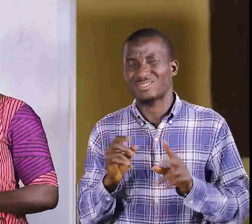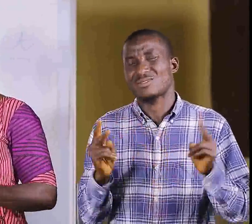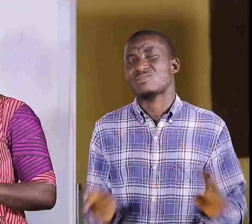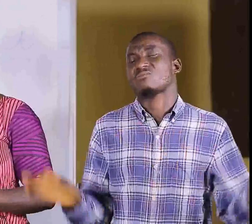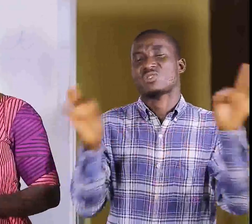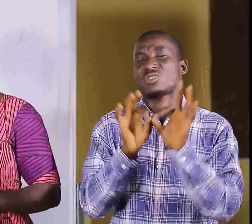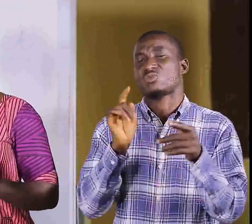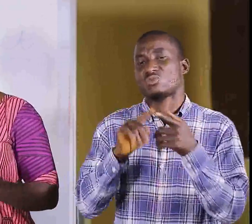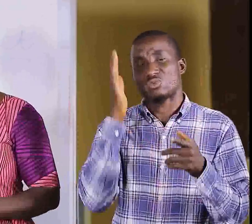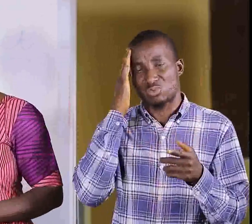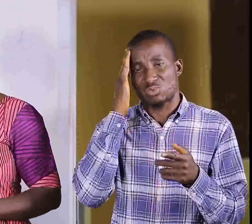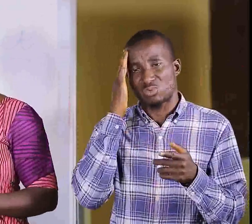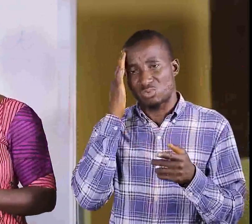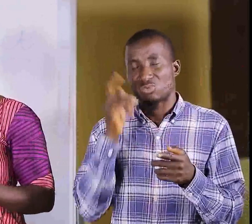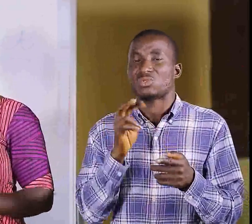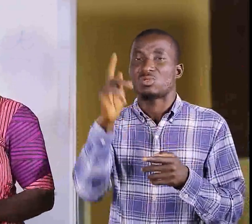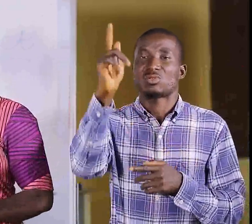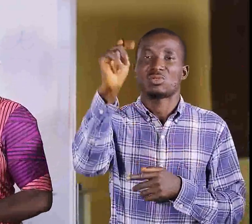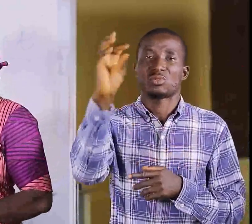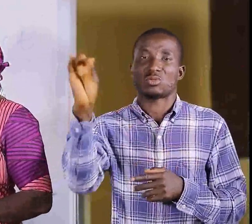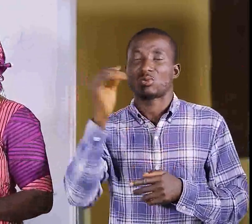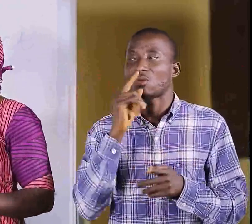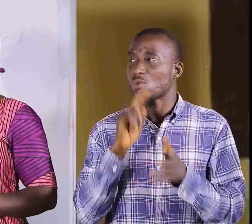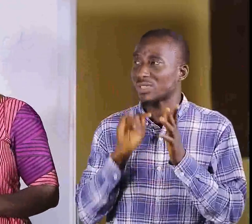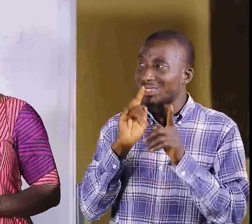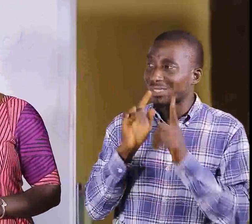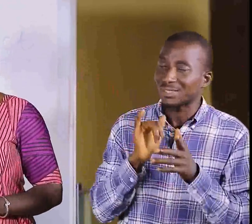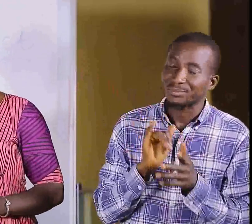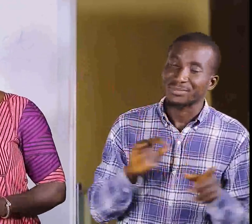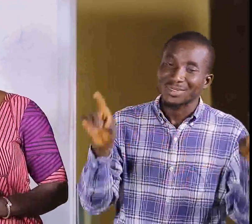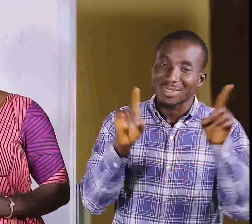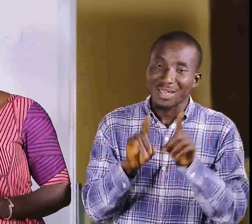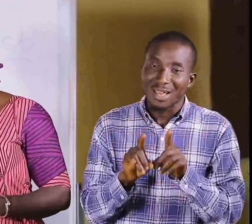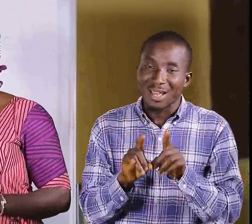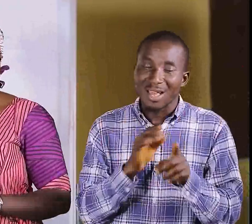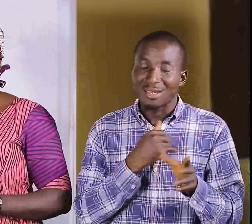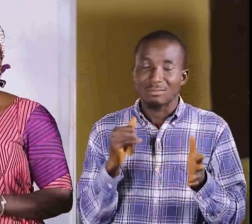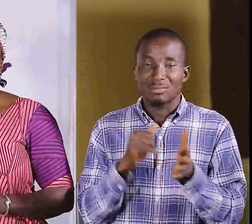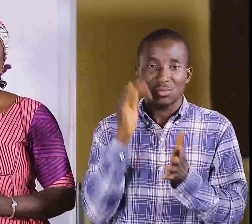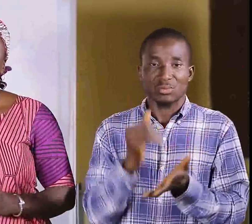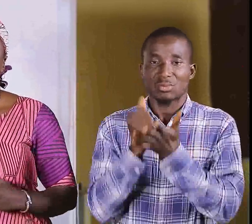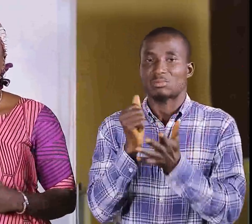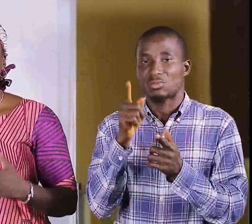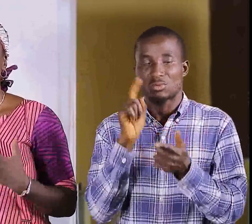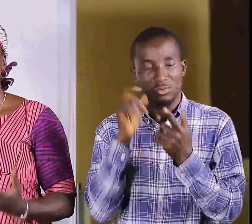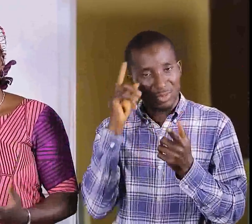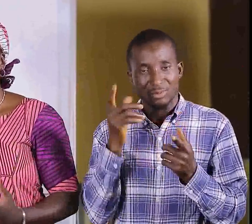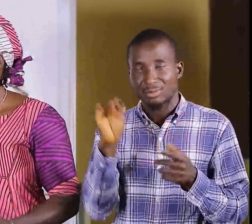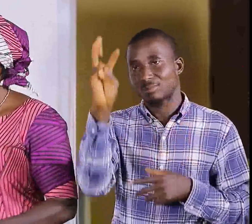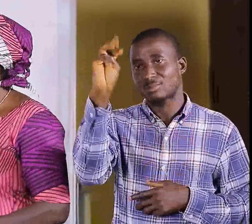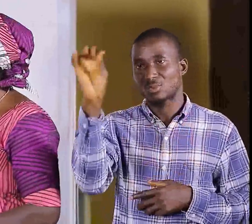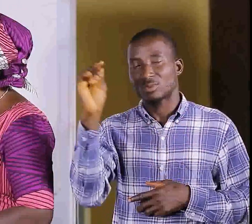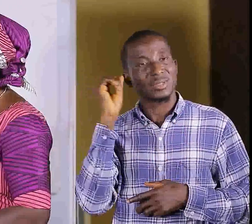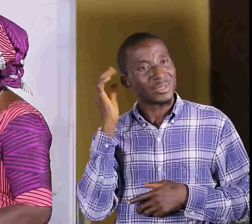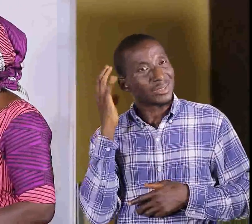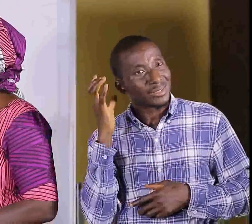important to determine the tone of what is being said. And as well as it will help establish the mood of the person listening to